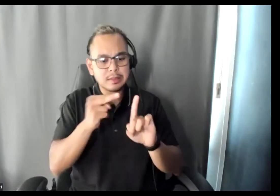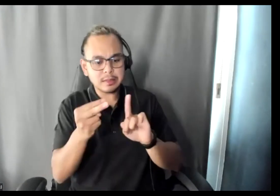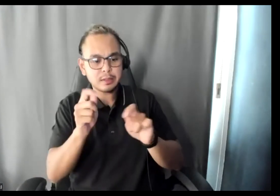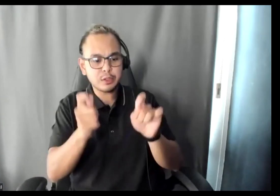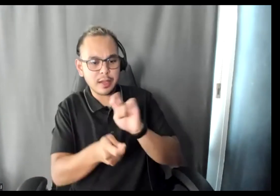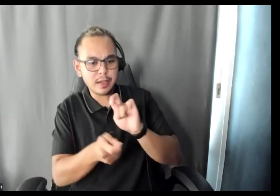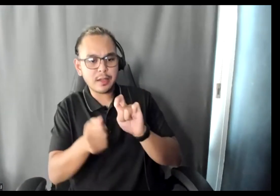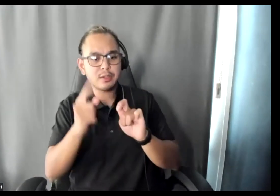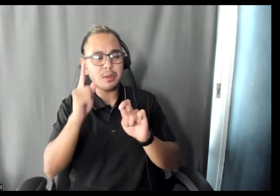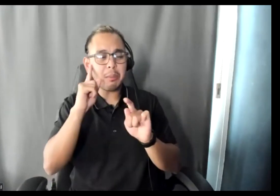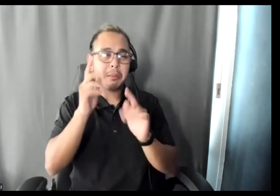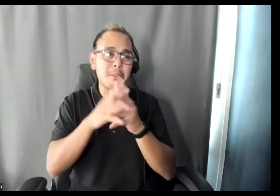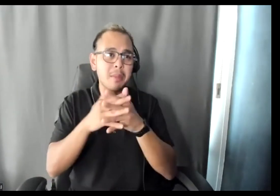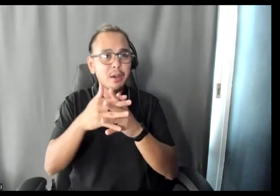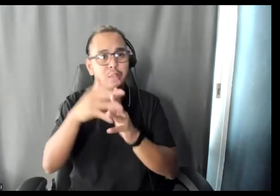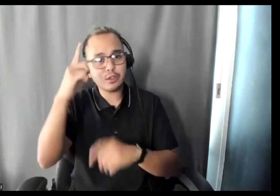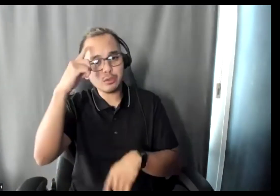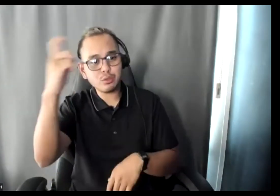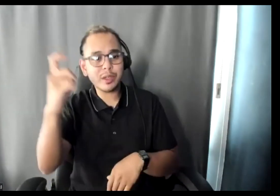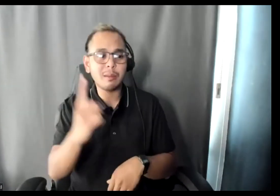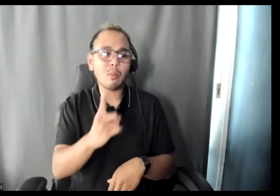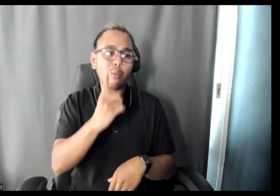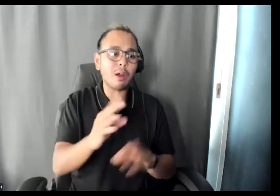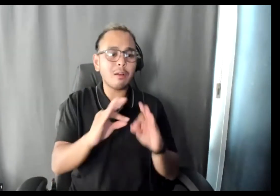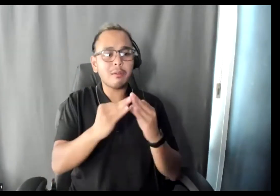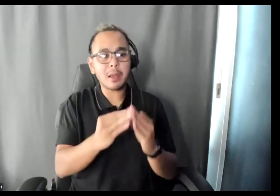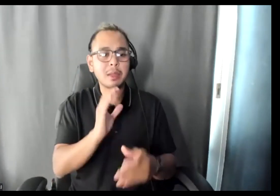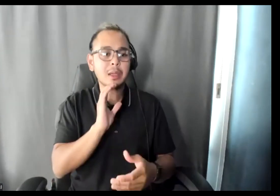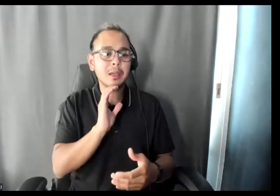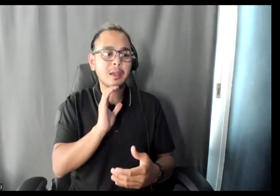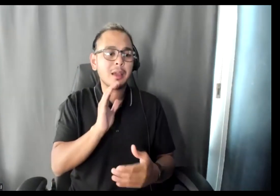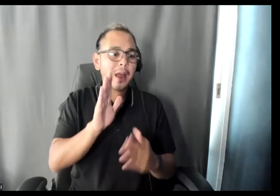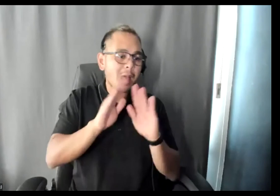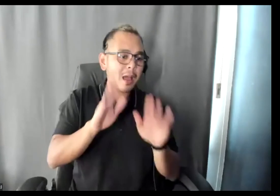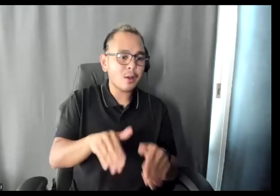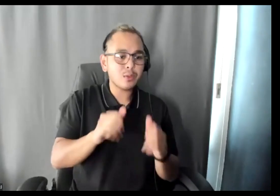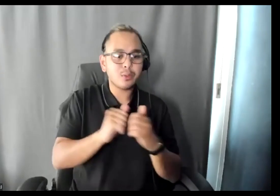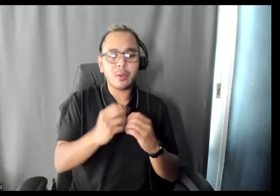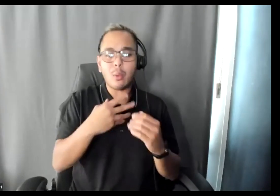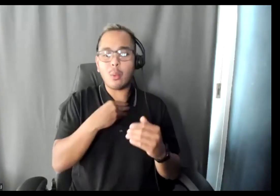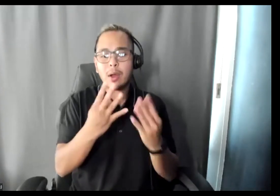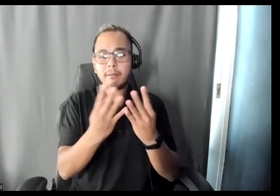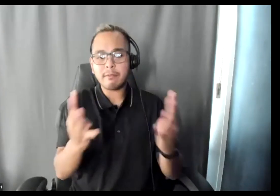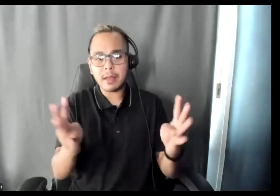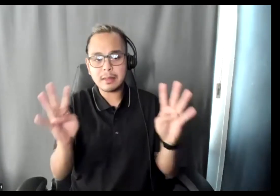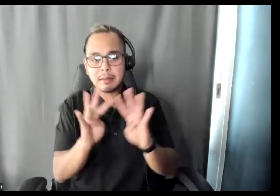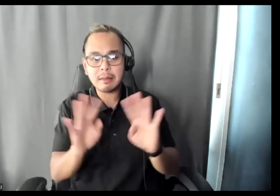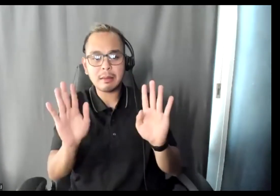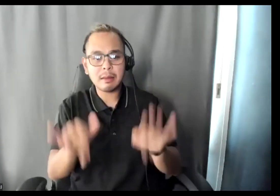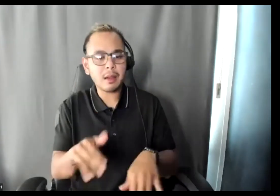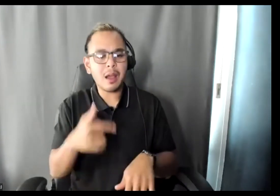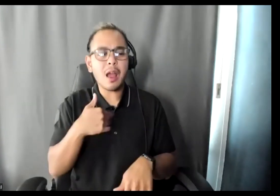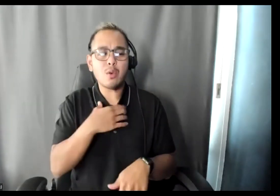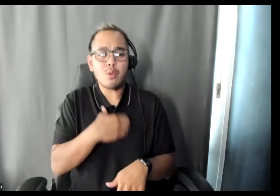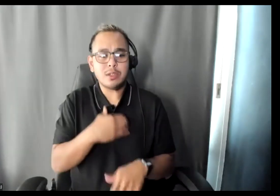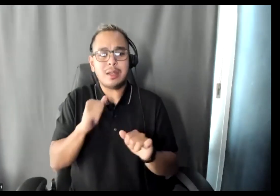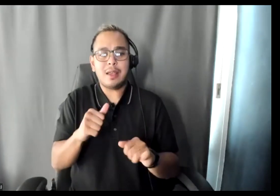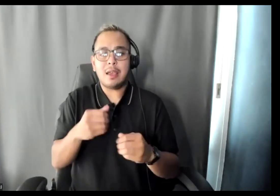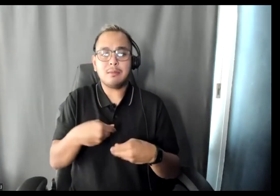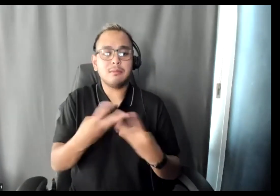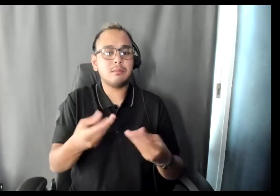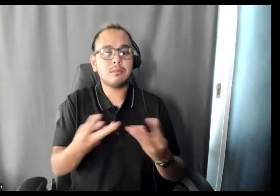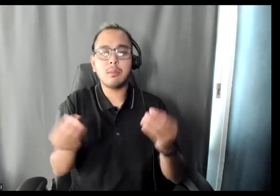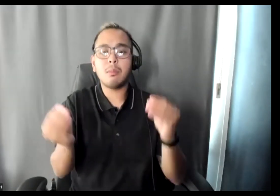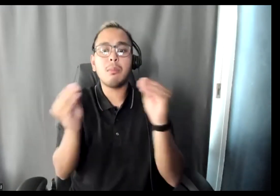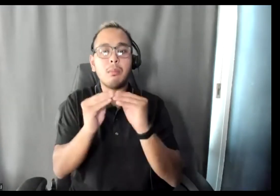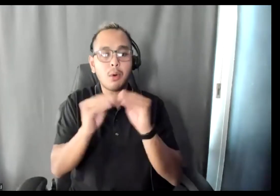includes a single family house, a white picket fence. I wish we could reimagine that. I wish we could offer, a more diverse array